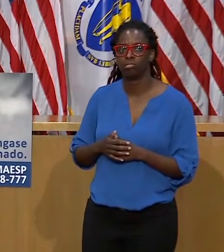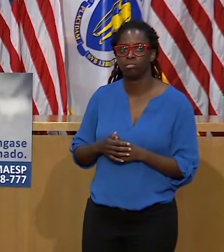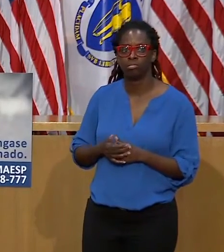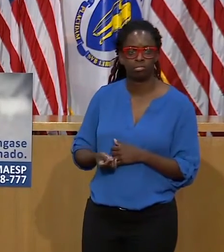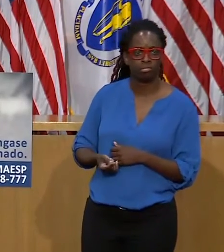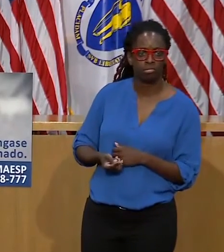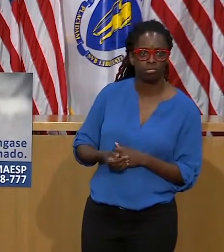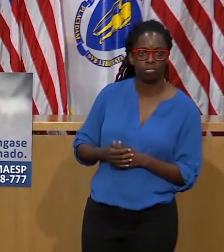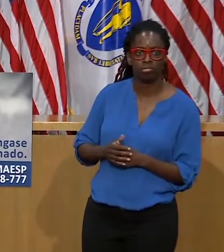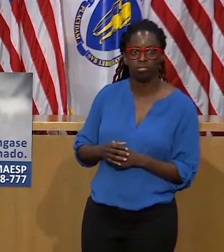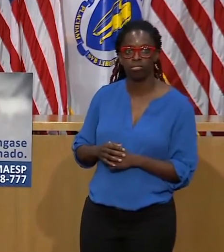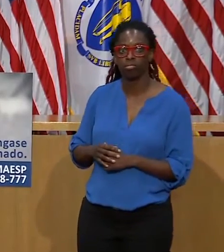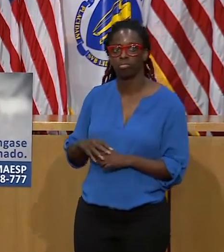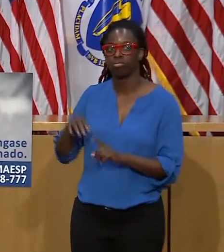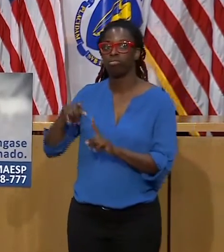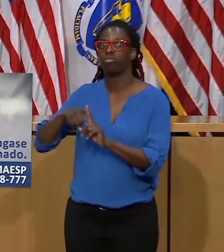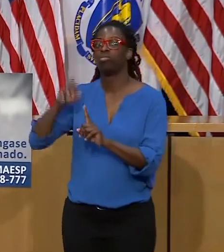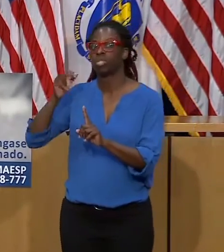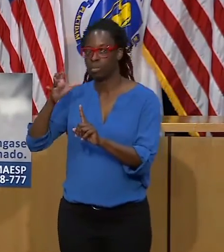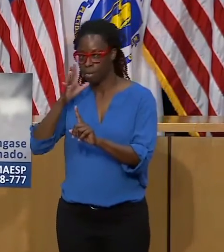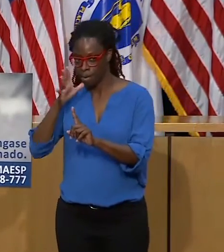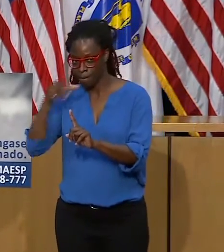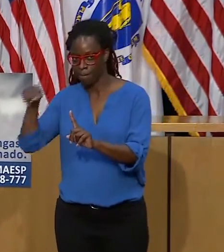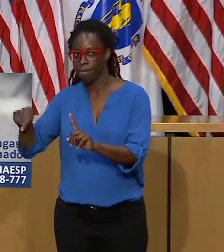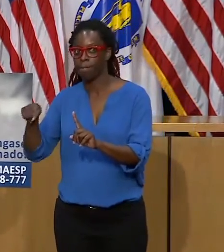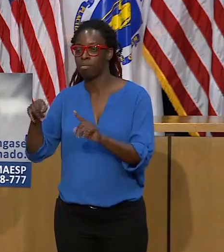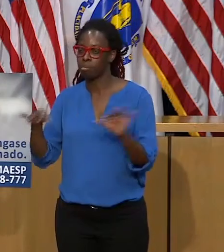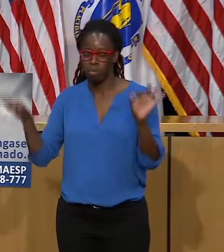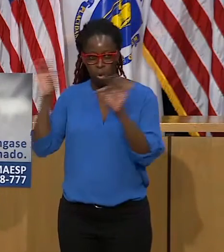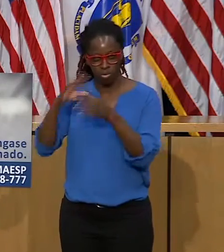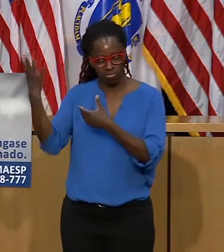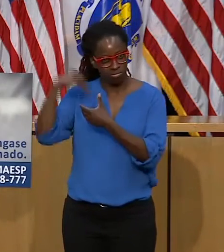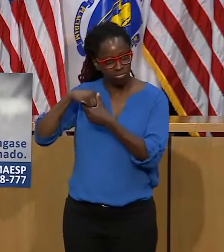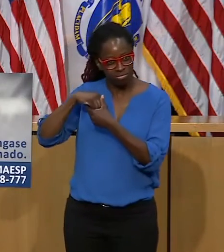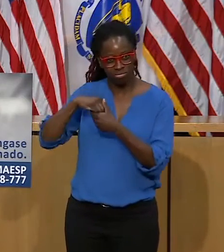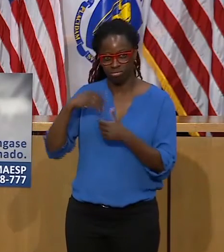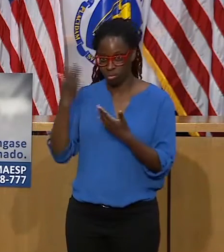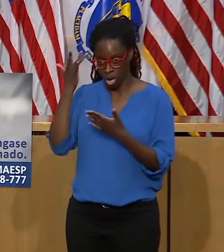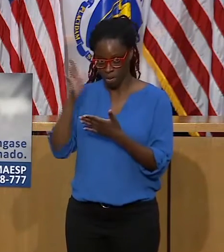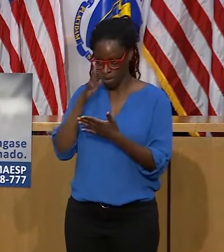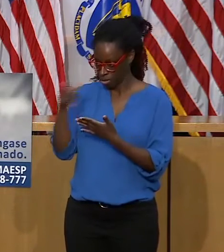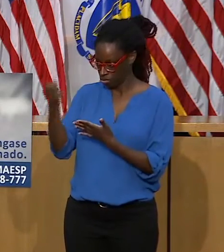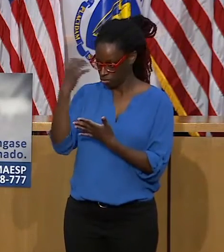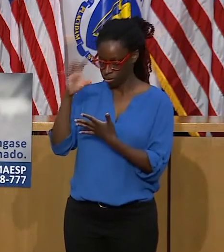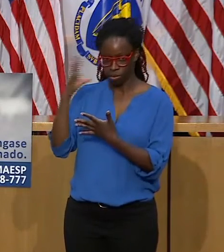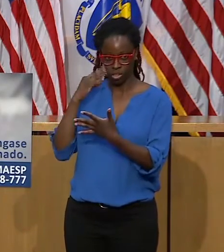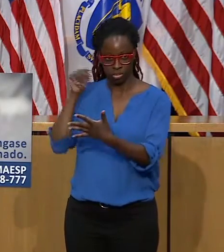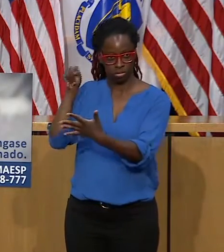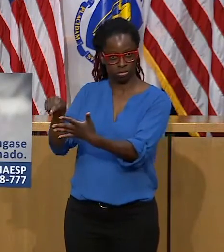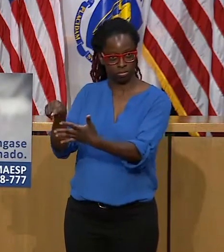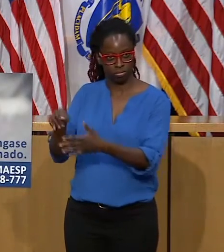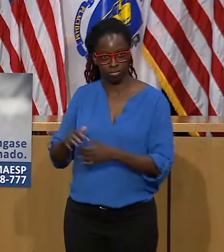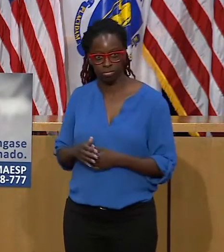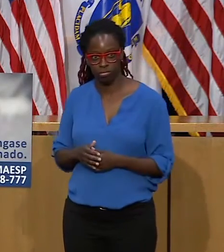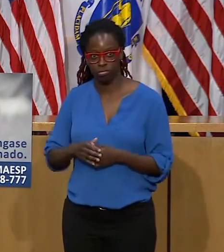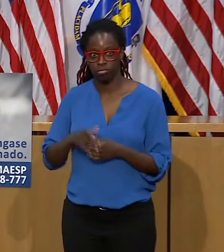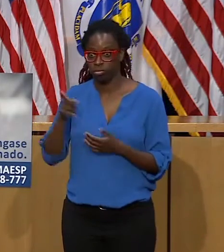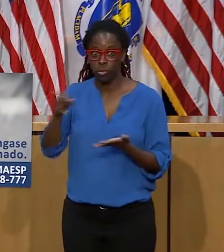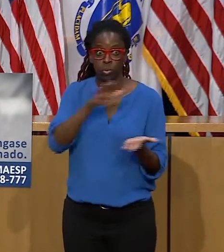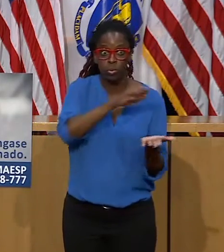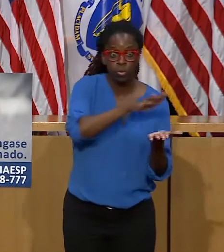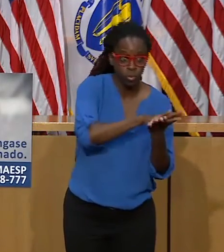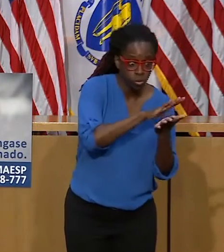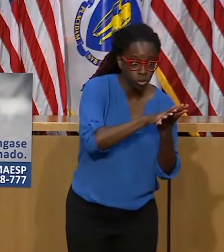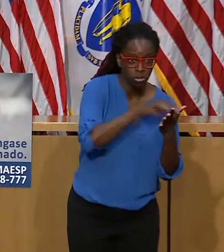as schools and districts begin working on their own plans and thinking about all the many details that are necessary for implementation.